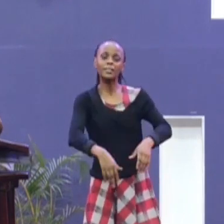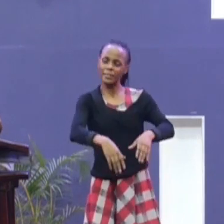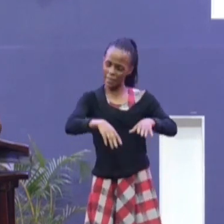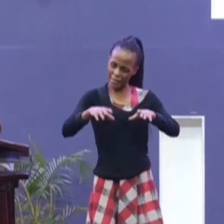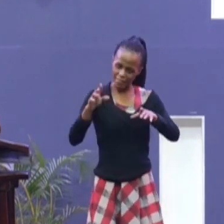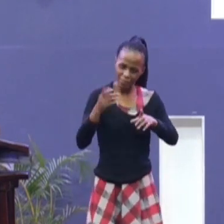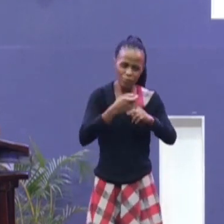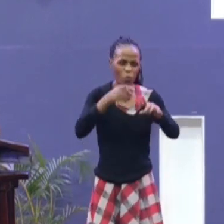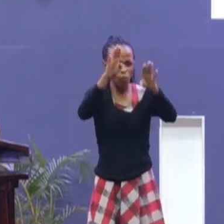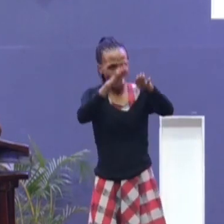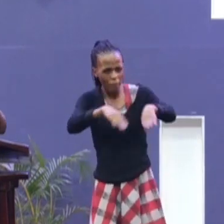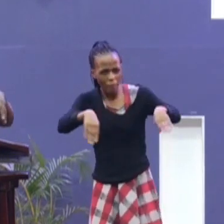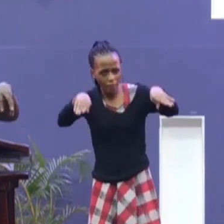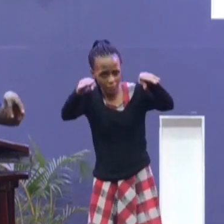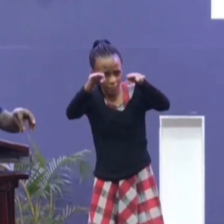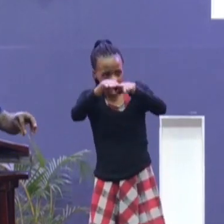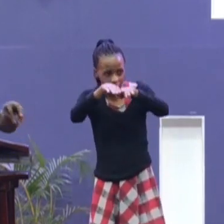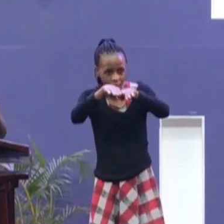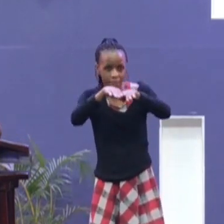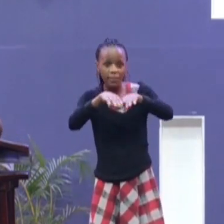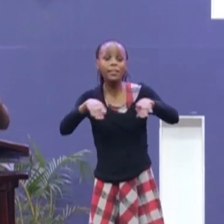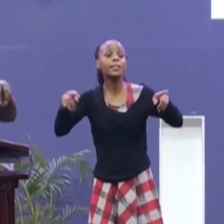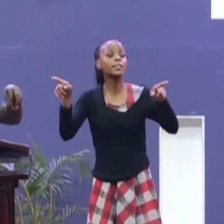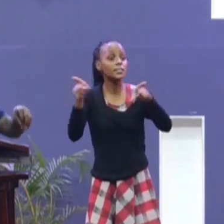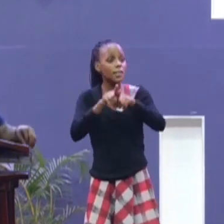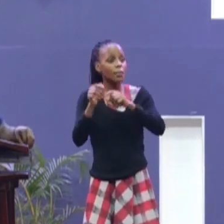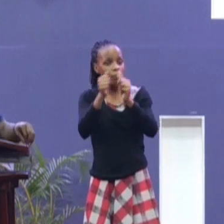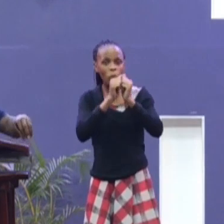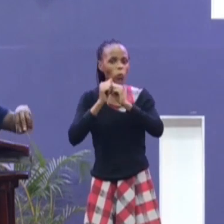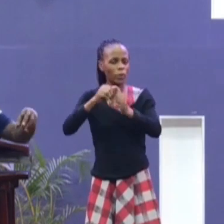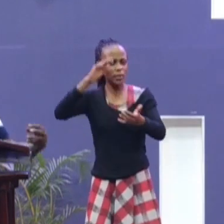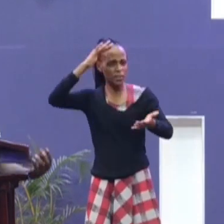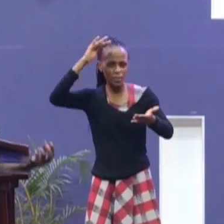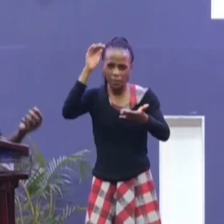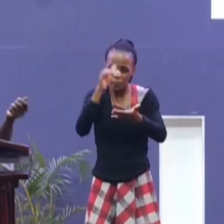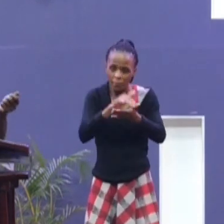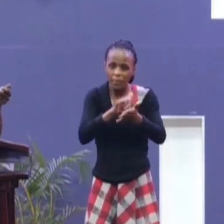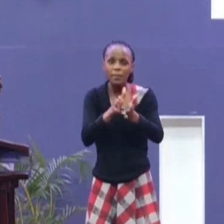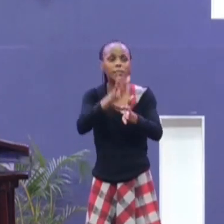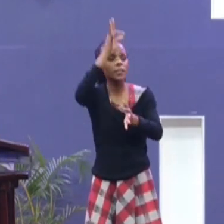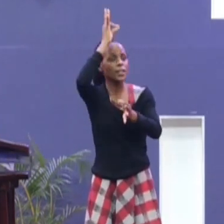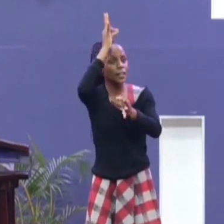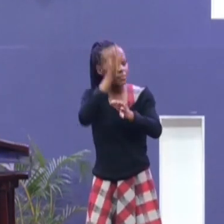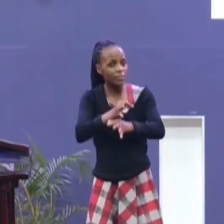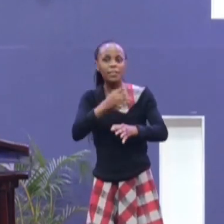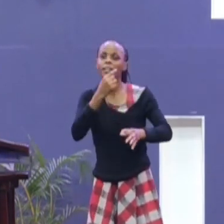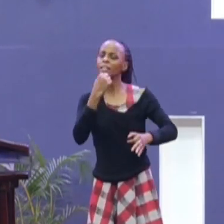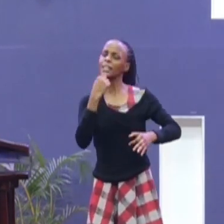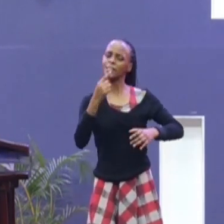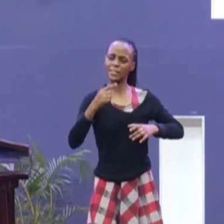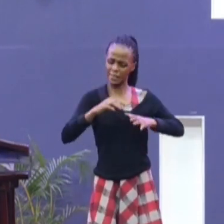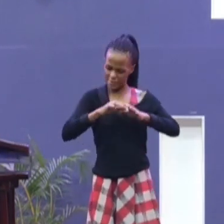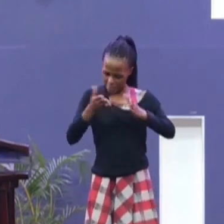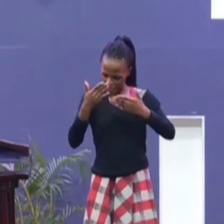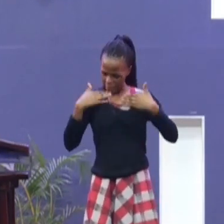conformity. Come from the conformity. Erina enzikiriza n'entegeera nti abafu bebasa staininga abalamu.